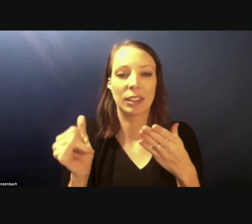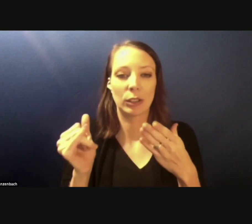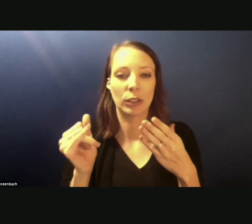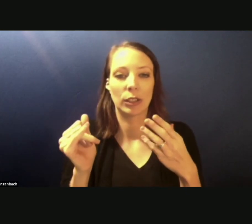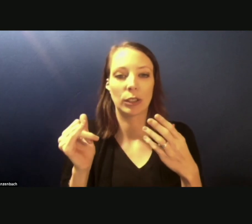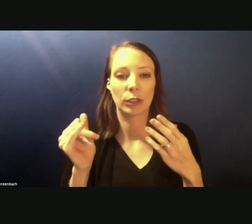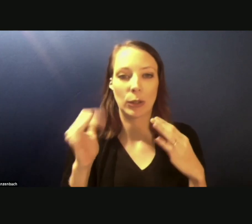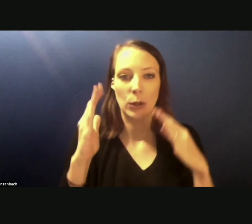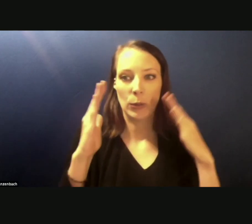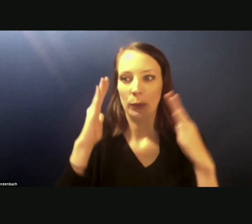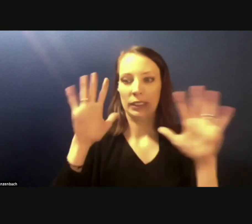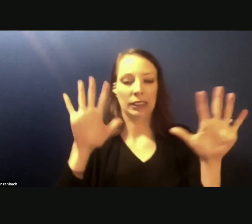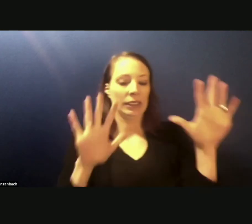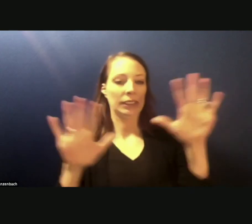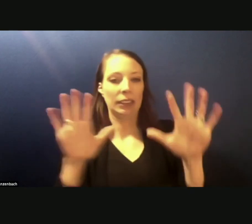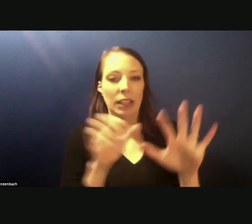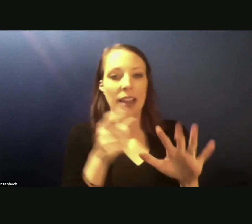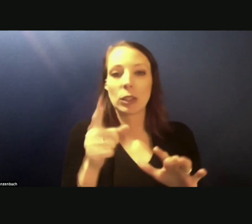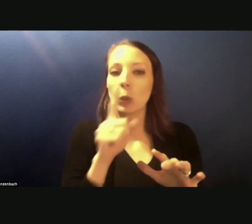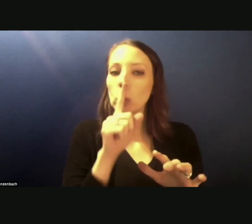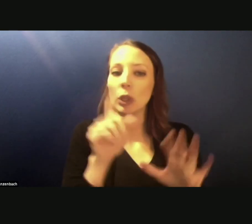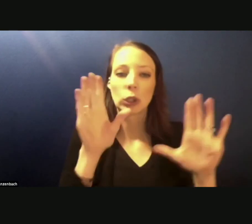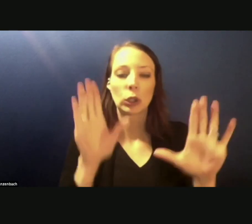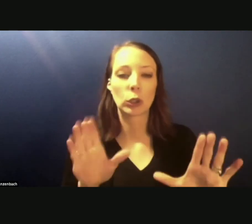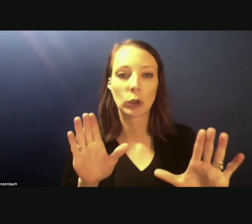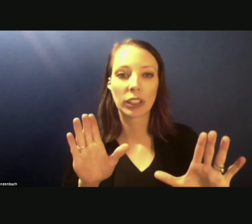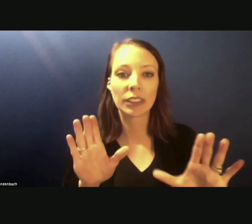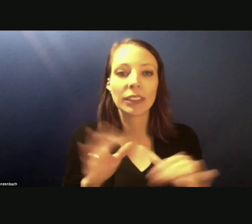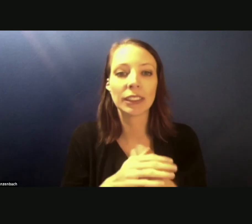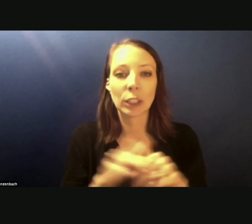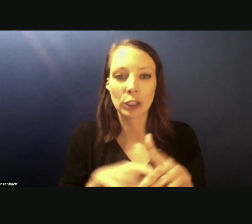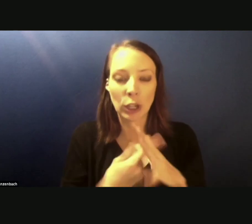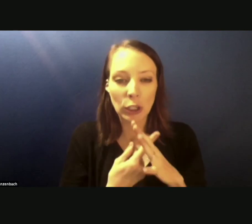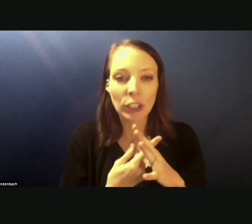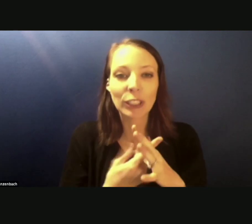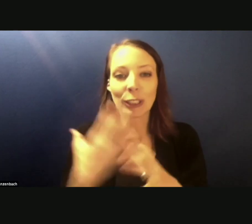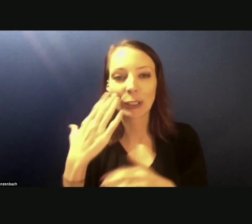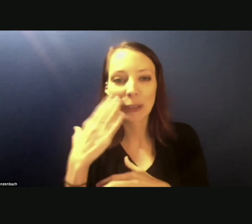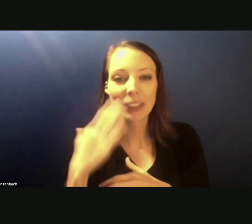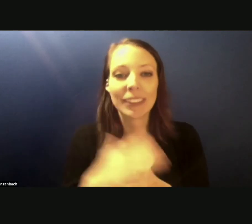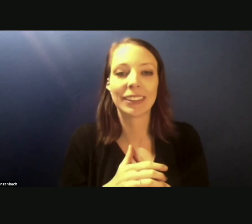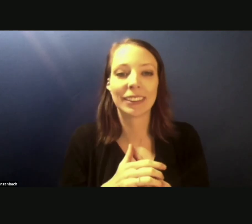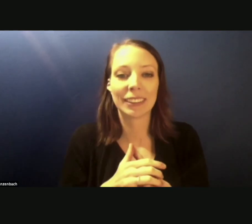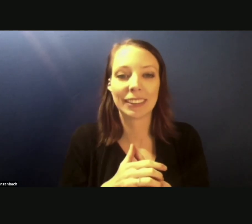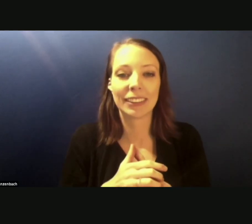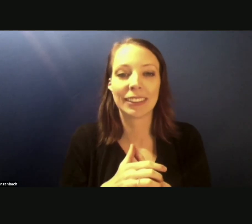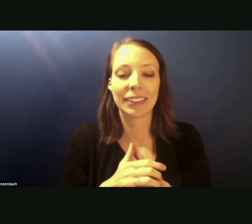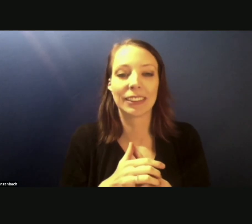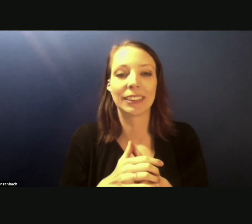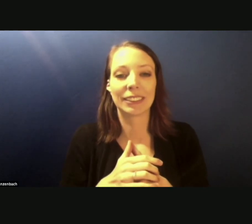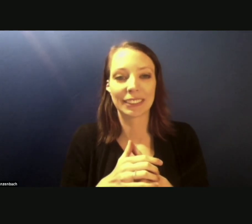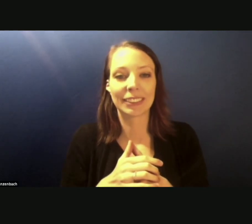things on your mind. And so this is just a really great way. I tell them I went to start off and, you know, Chef Des is going to show you the easy